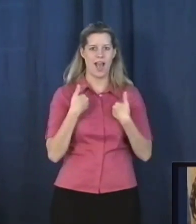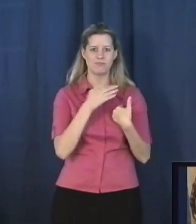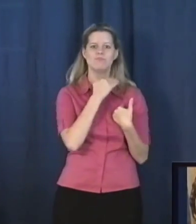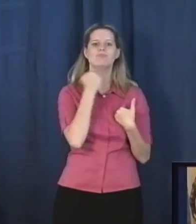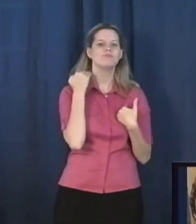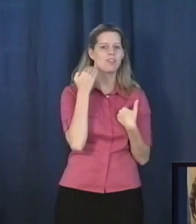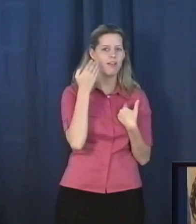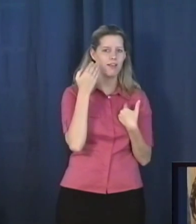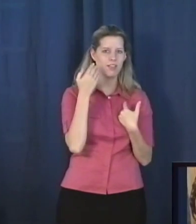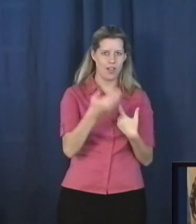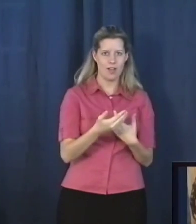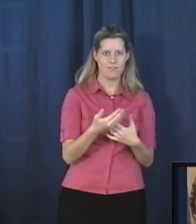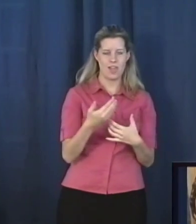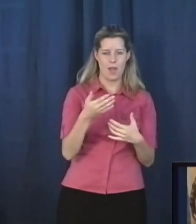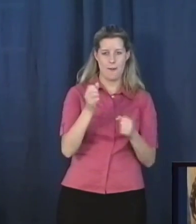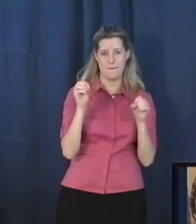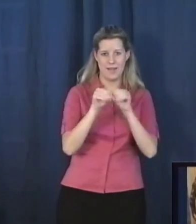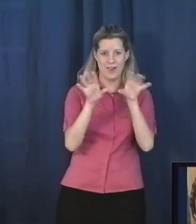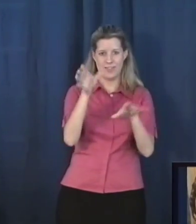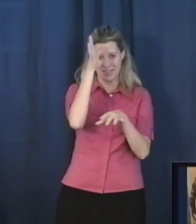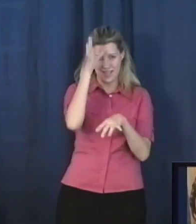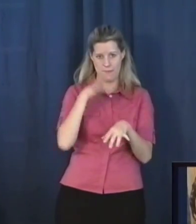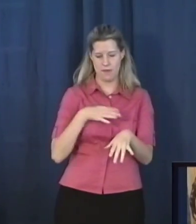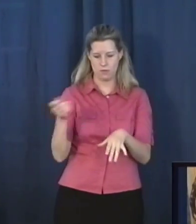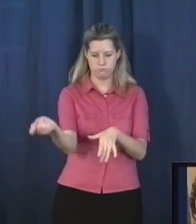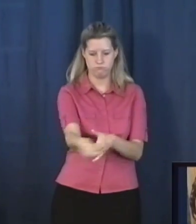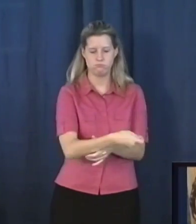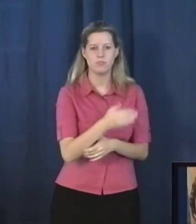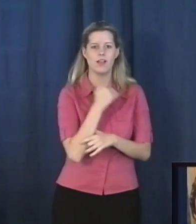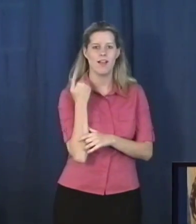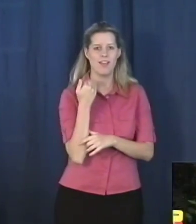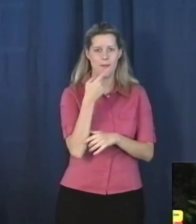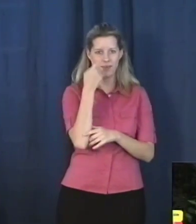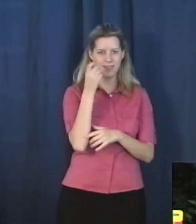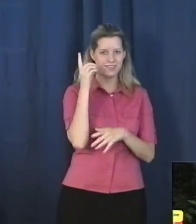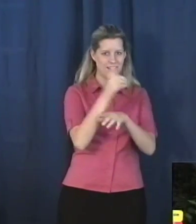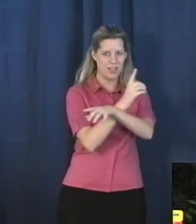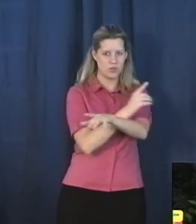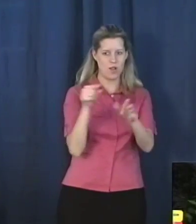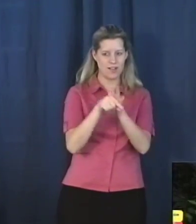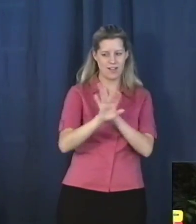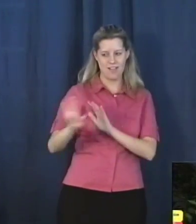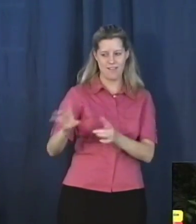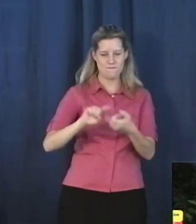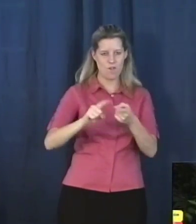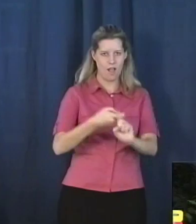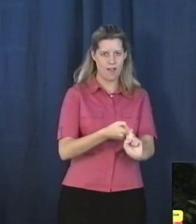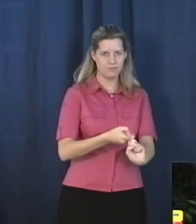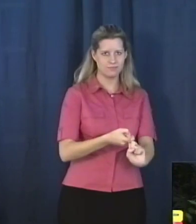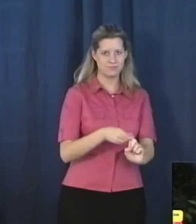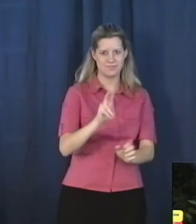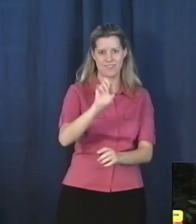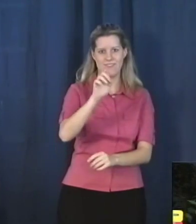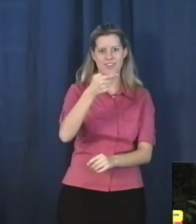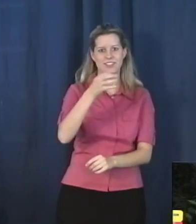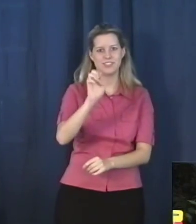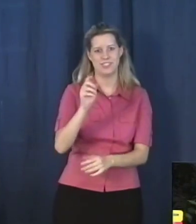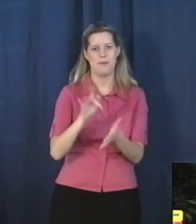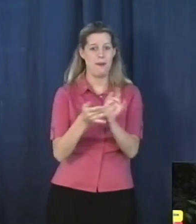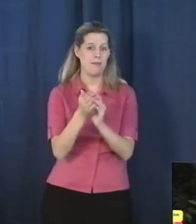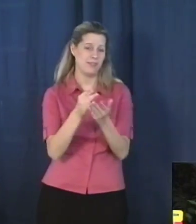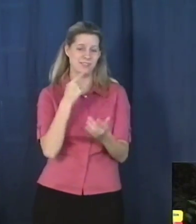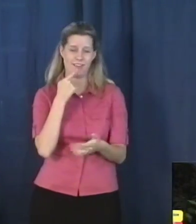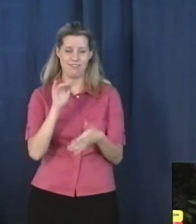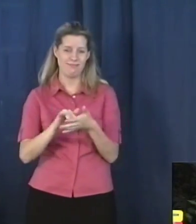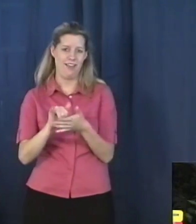hand. Cut the dinosaur's head off because the dinosaur killed his friend. We think that's what the story's telling. He's taking vengeance is what the Bible says. You know, vengeance is